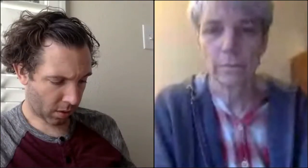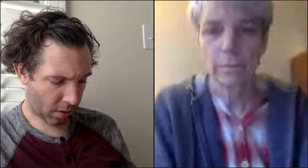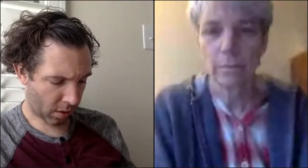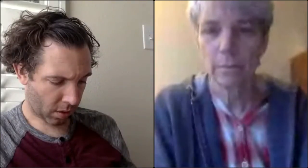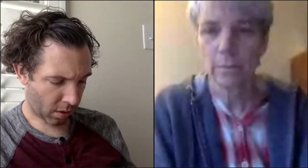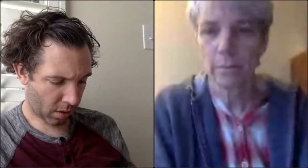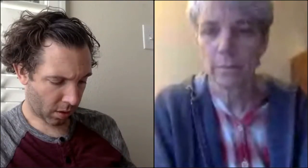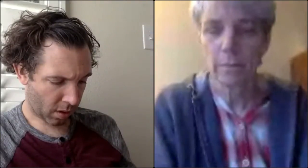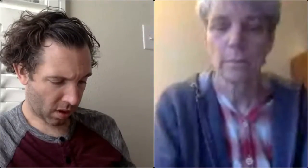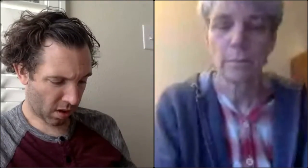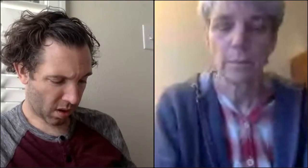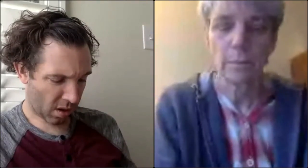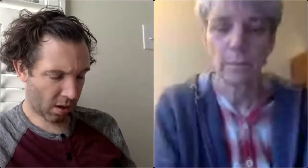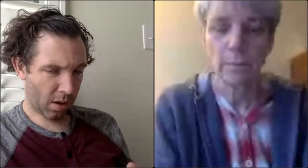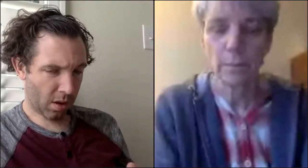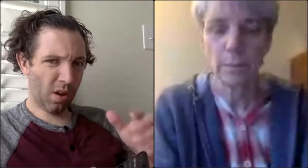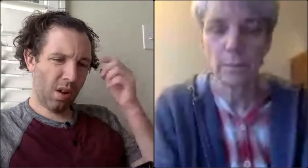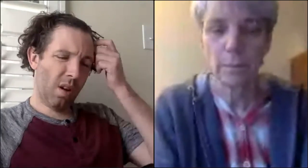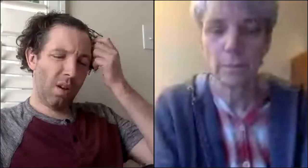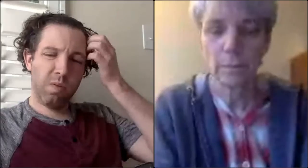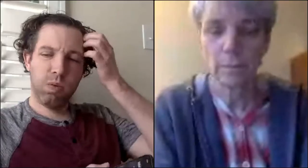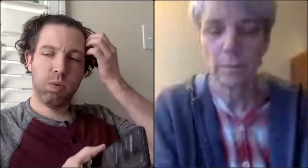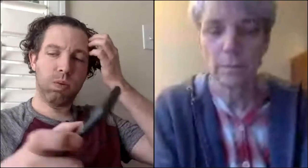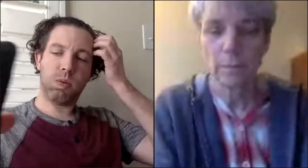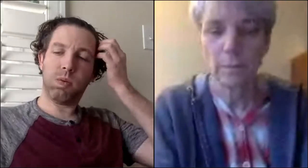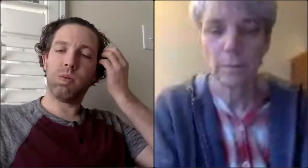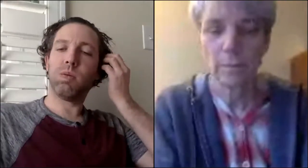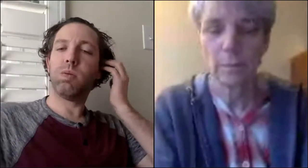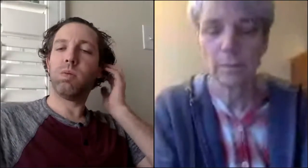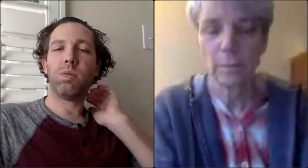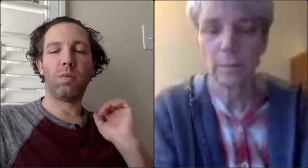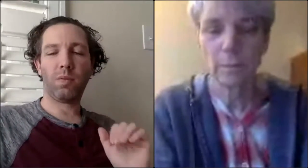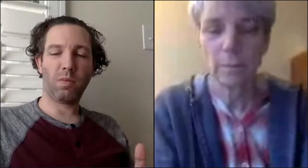Although I wonder how they count the sessions because they said half an hour per session. So